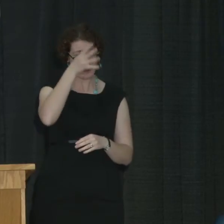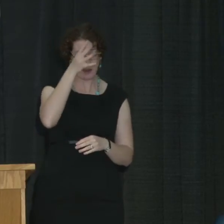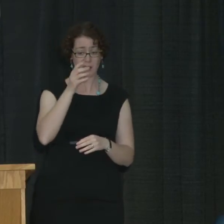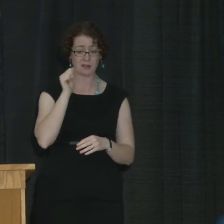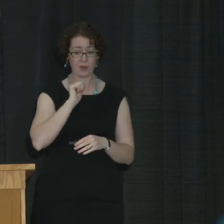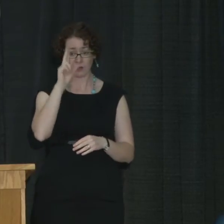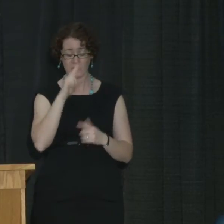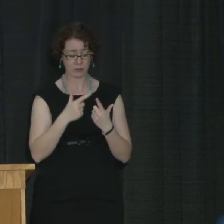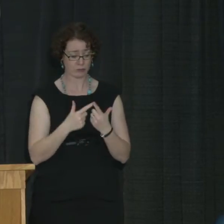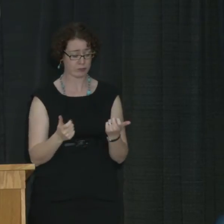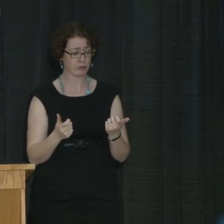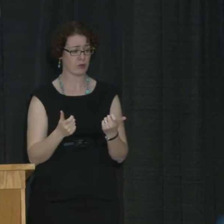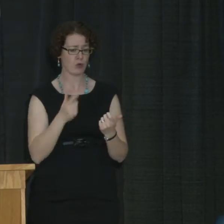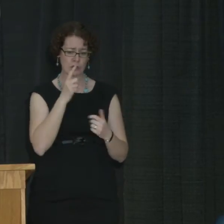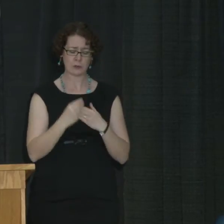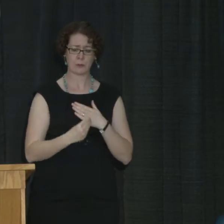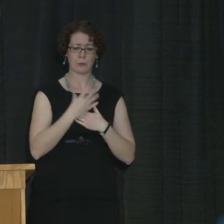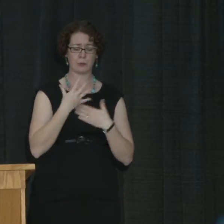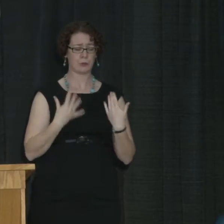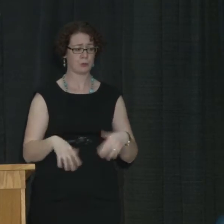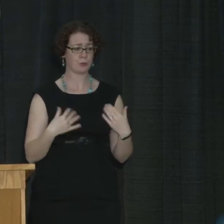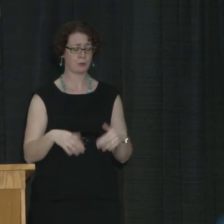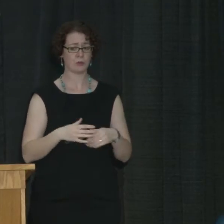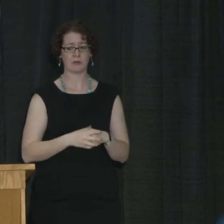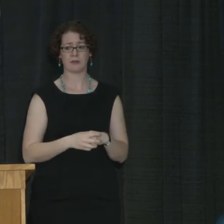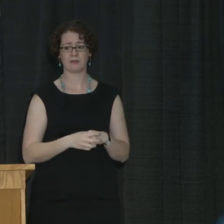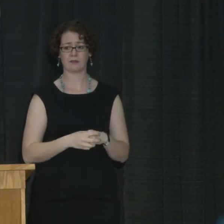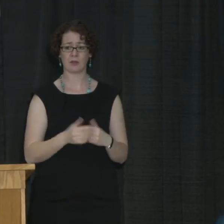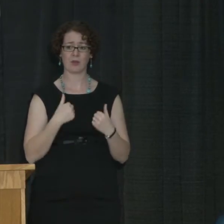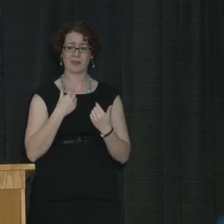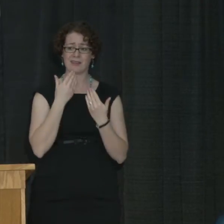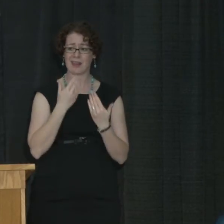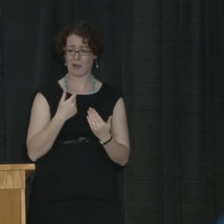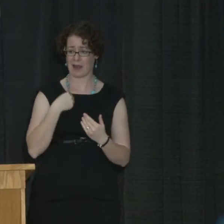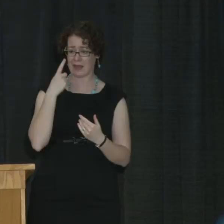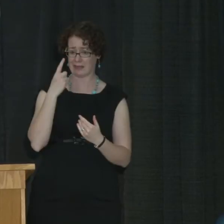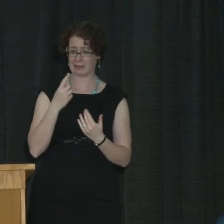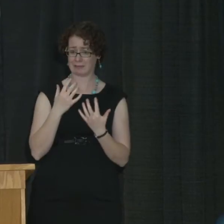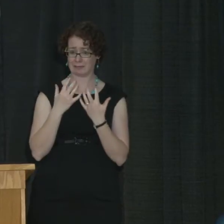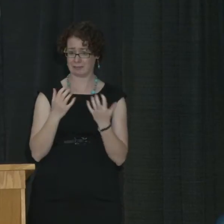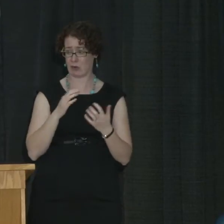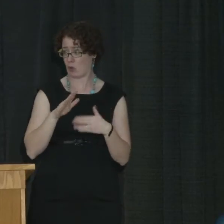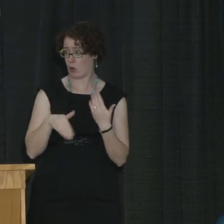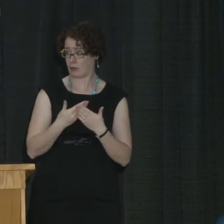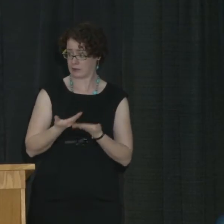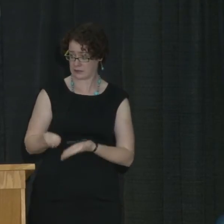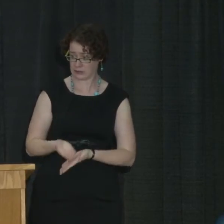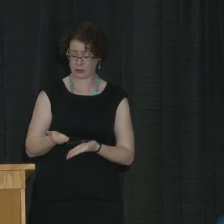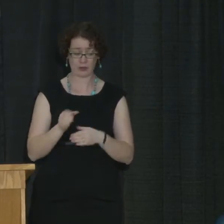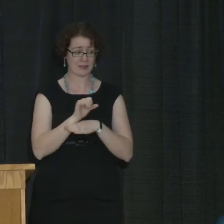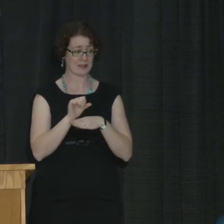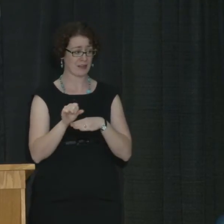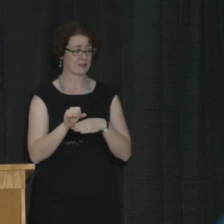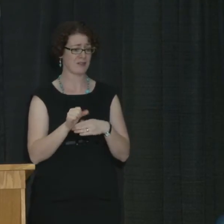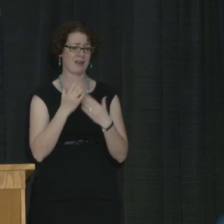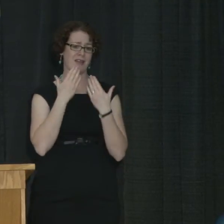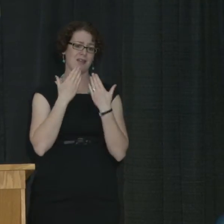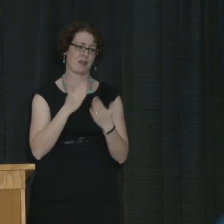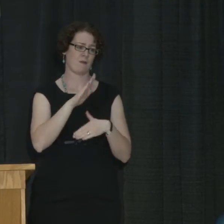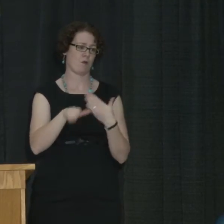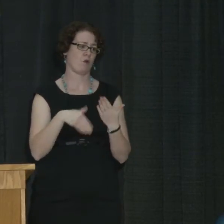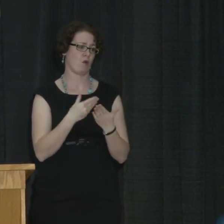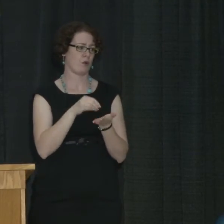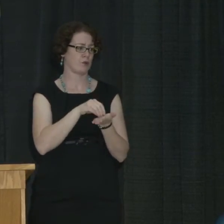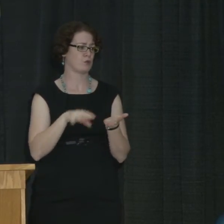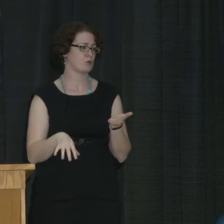such a difference in our lives. And on behalf of, I believe I'm speaking on behalf of all of us, I want to thank all of you